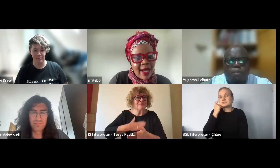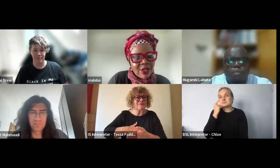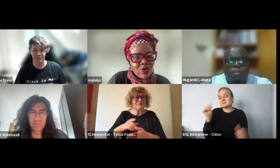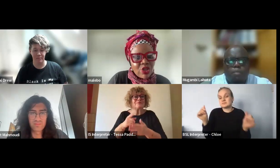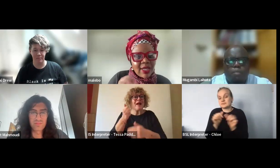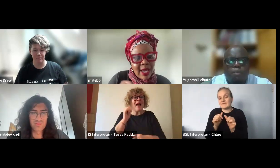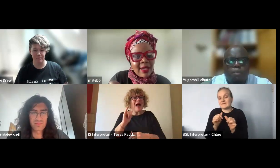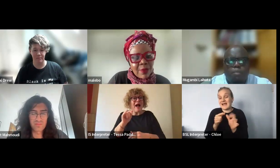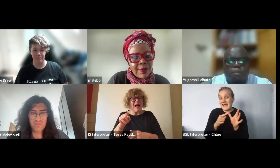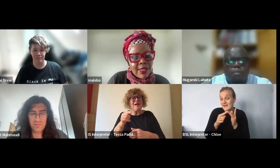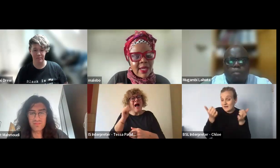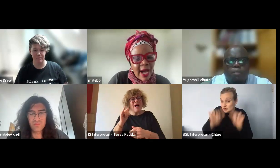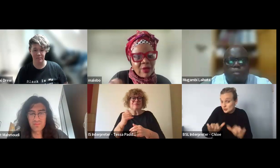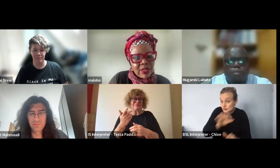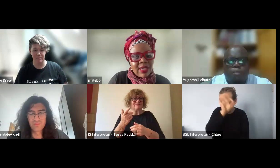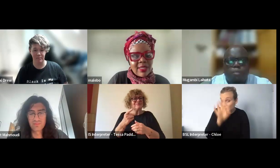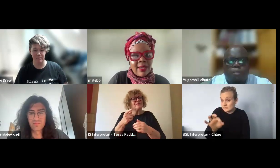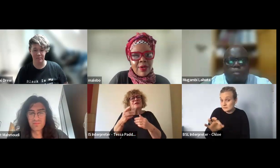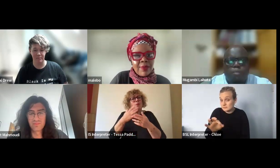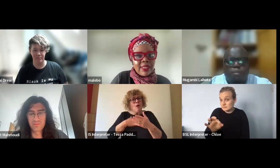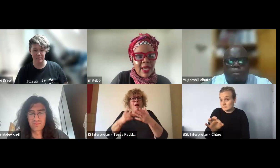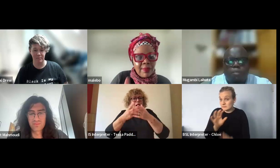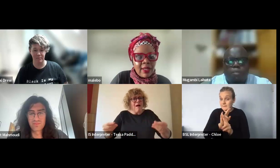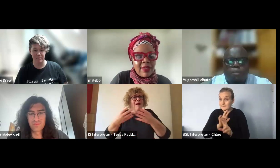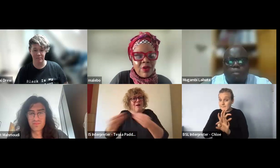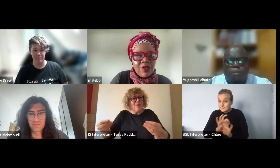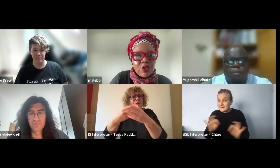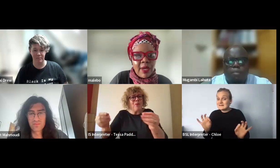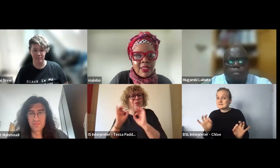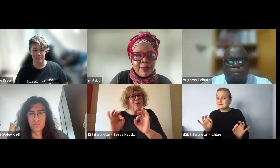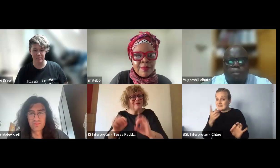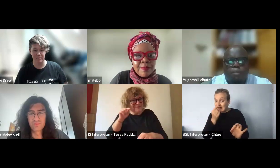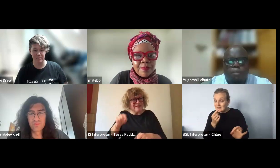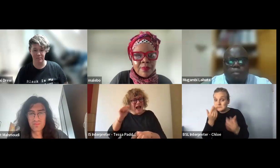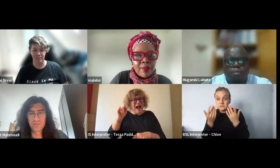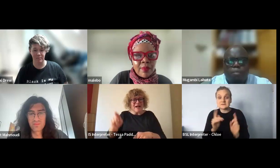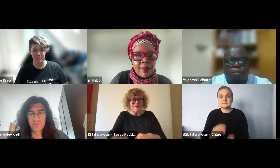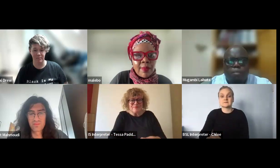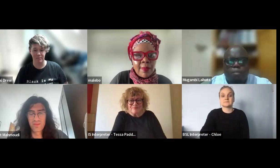is AI the solution? Can it bring peace, and how does it then bring peace? I'll give it over to Matt.